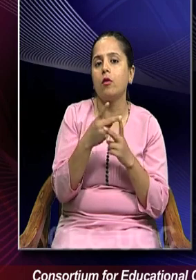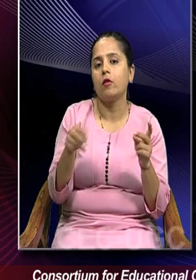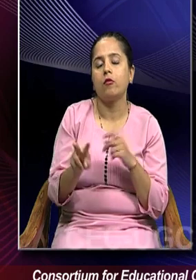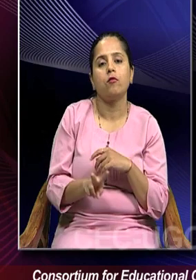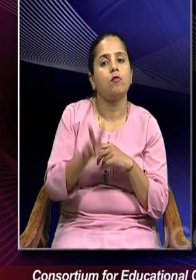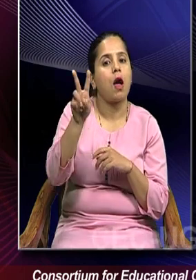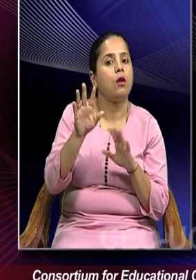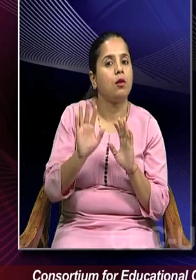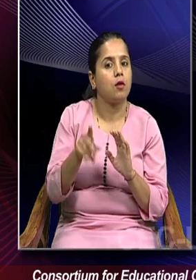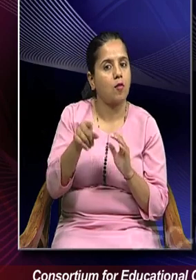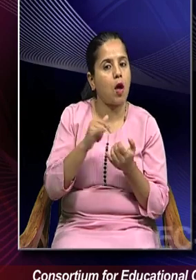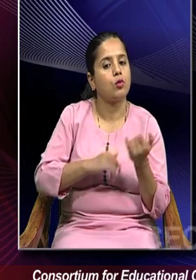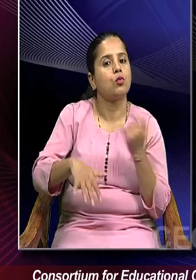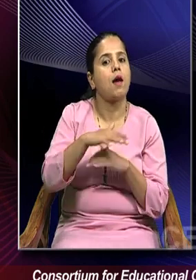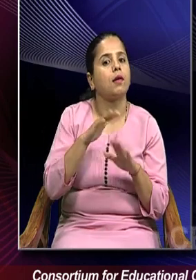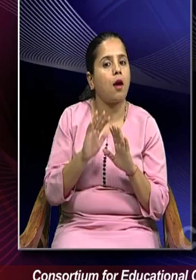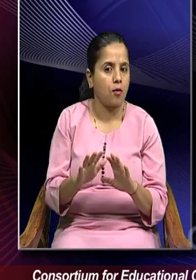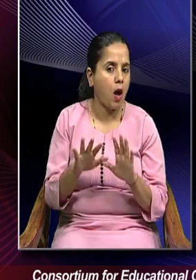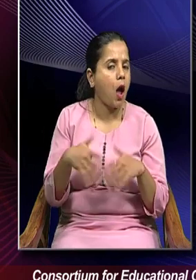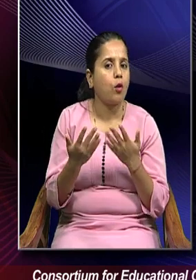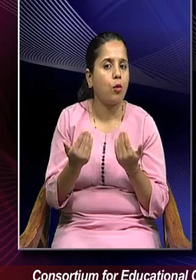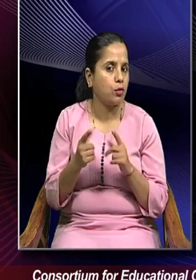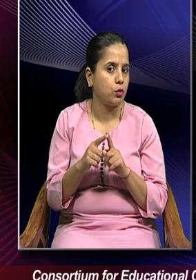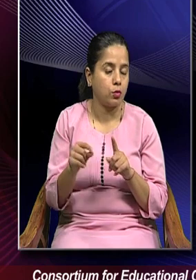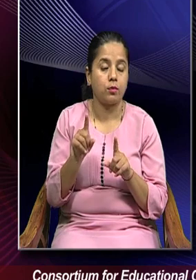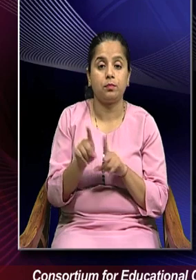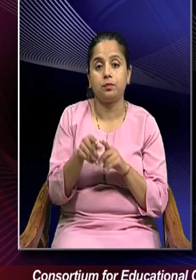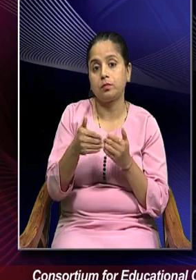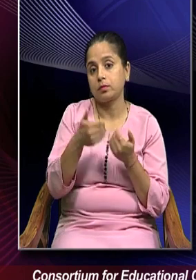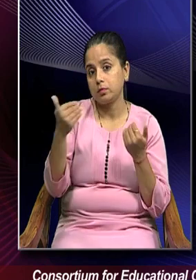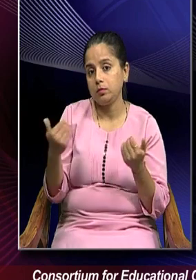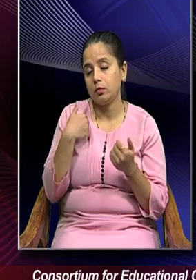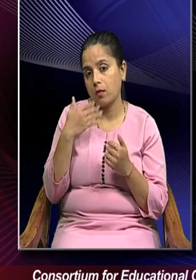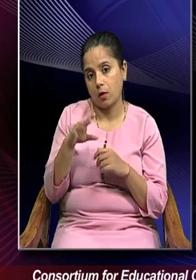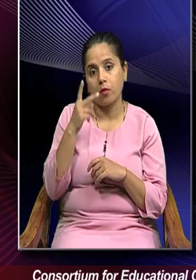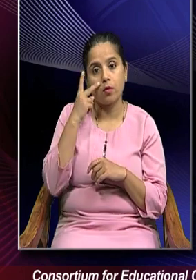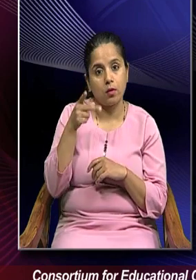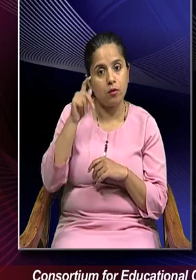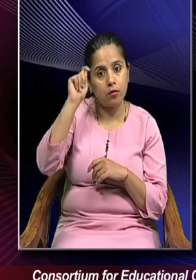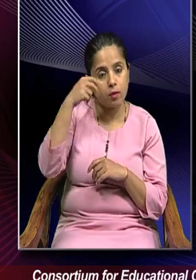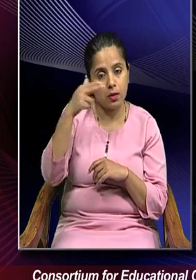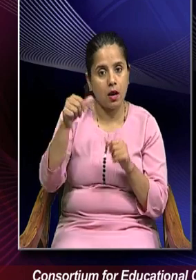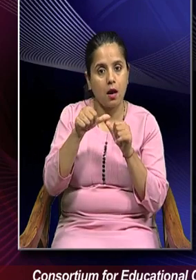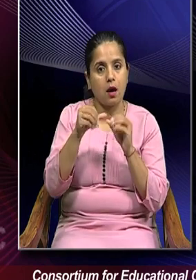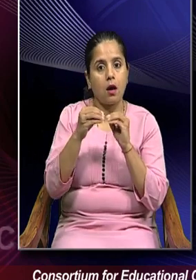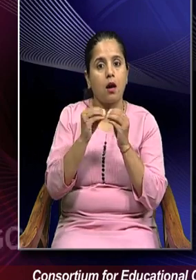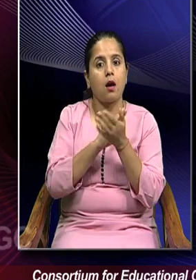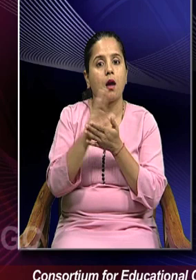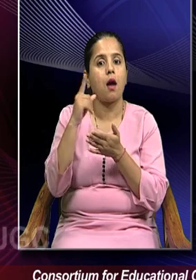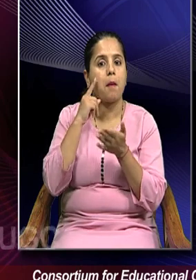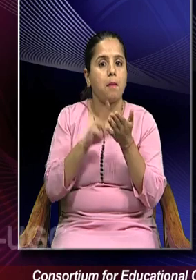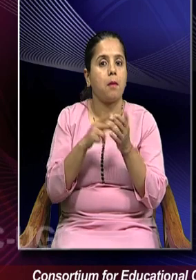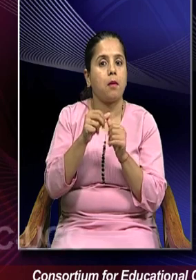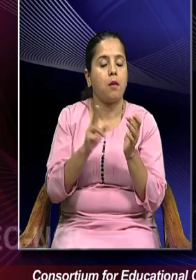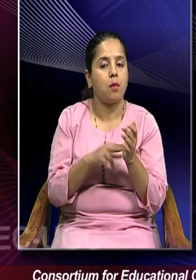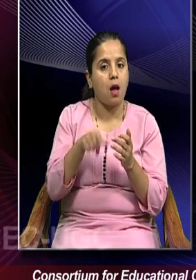values which are there in the society. Apart from that, we also see there was a film called Abhiman, where the relationship